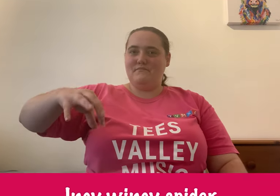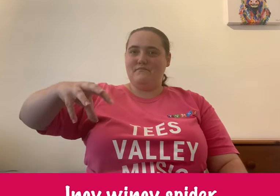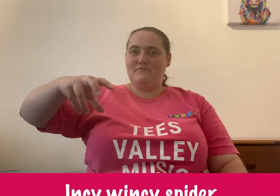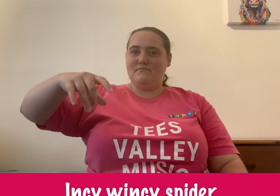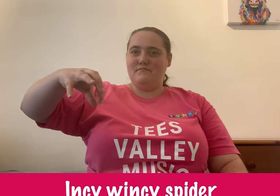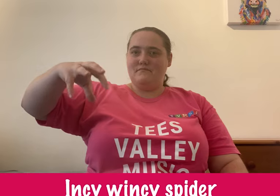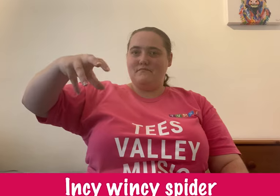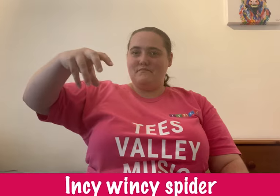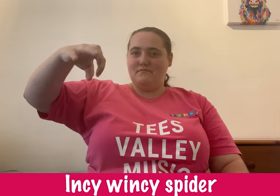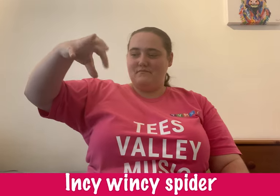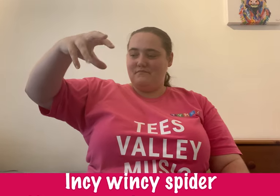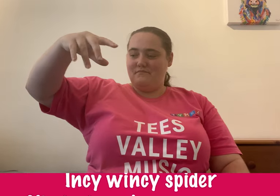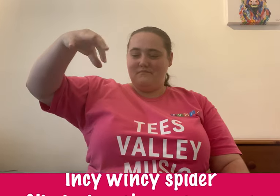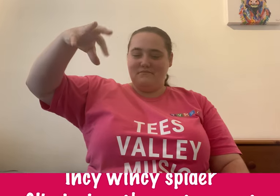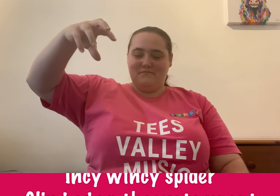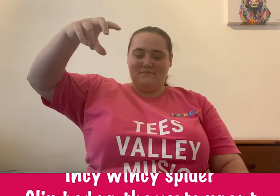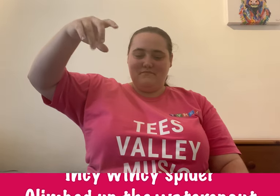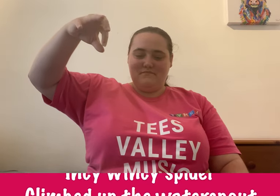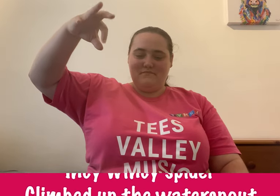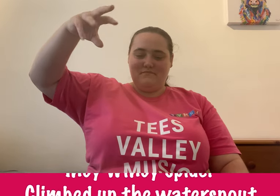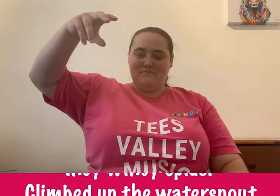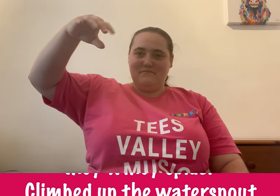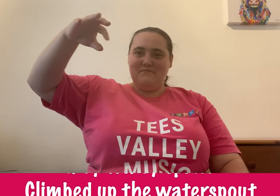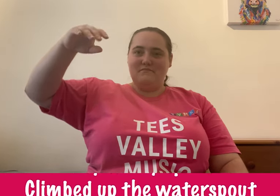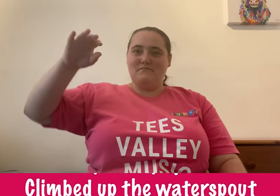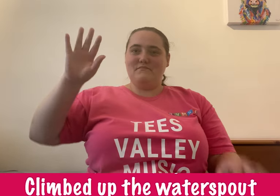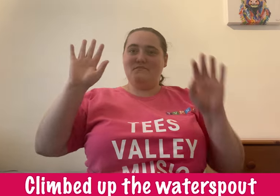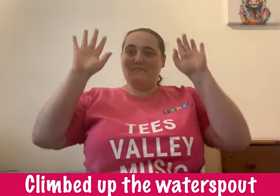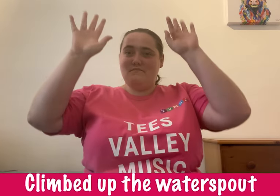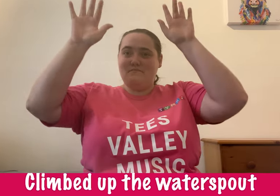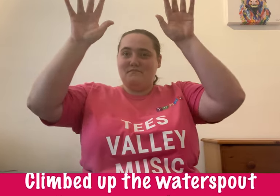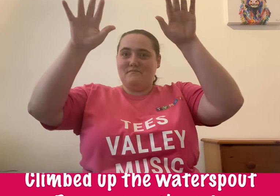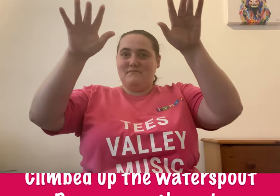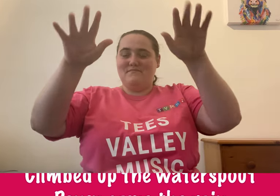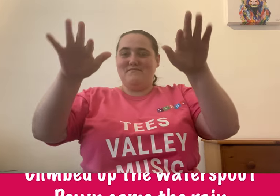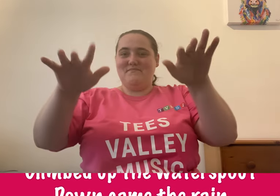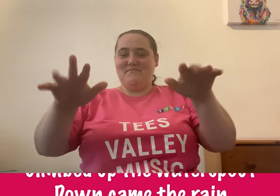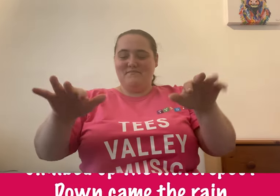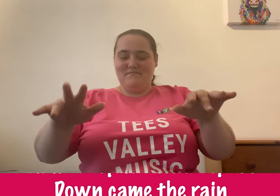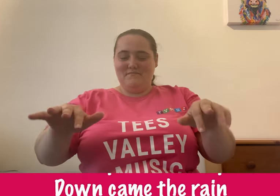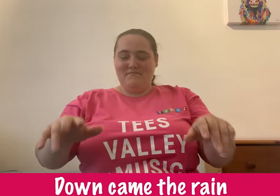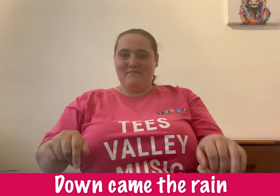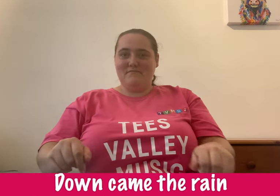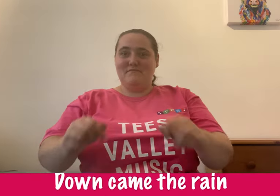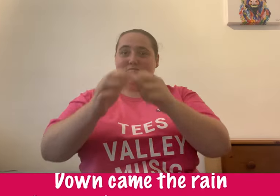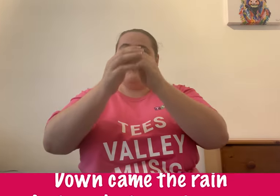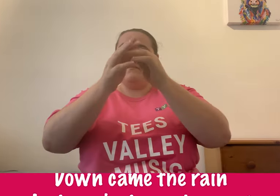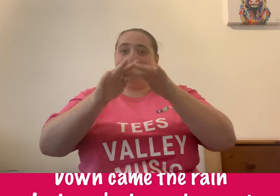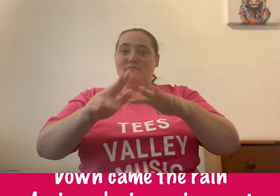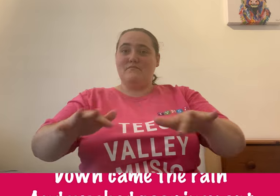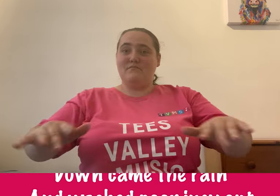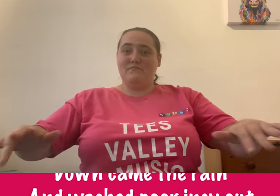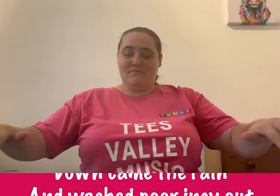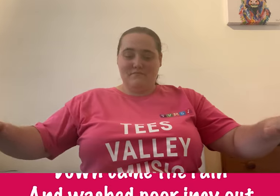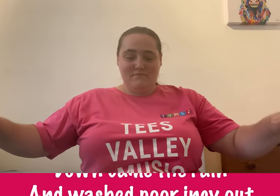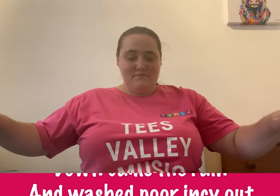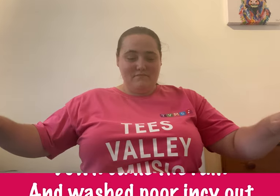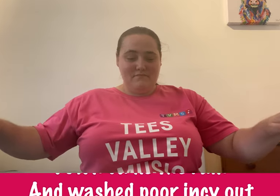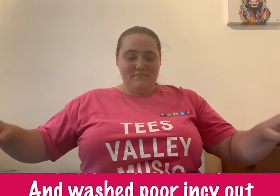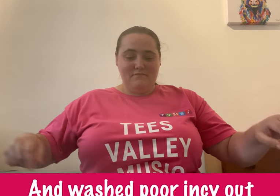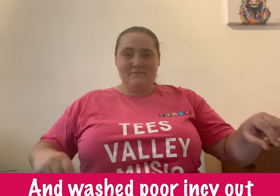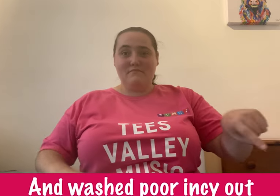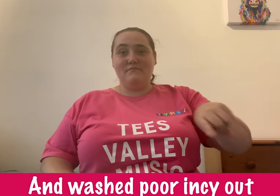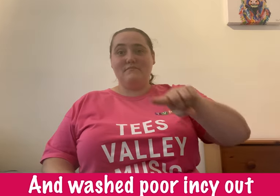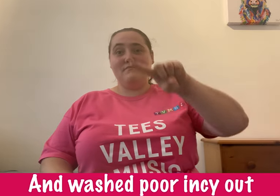Incy Wincy spider climbed up the water spout. Down came the rain and washed poor